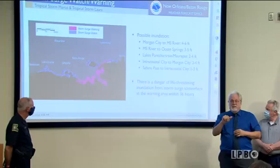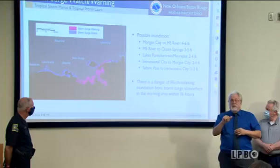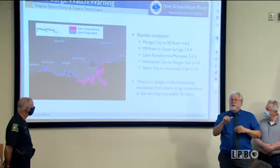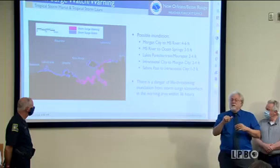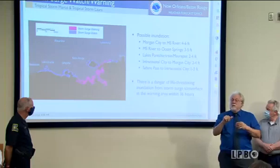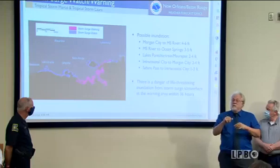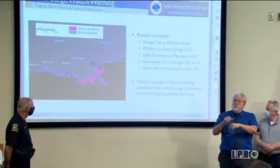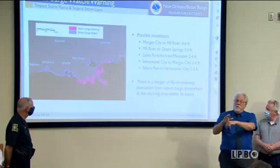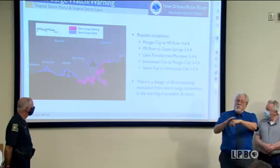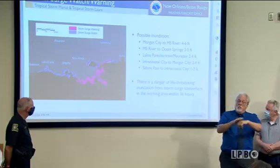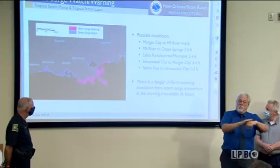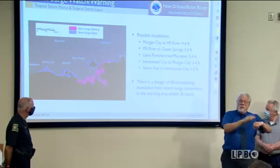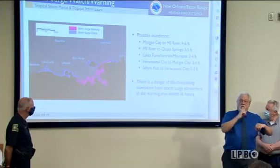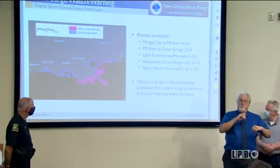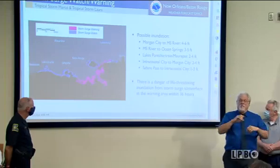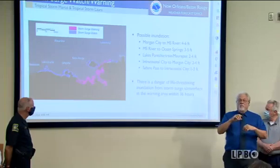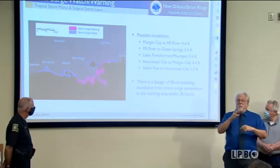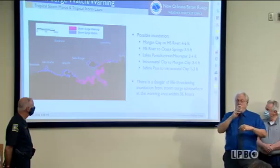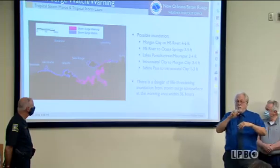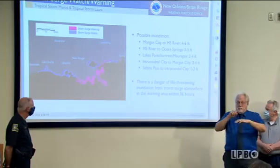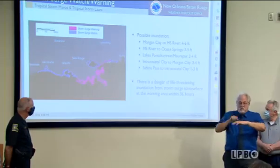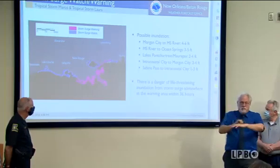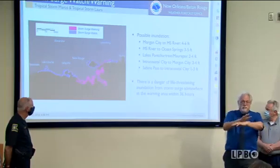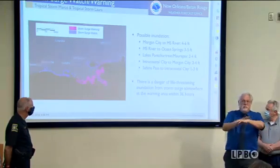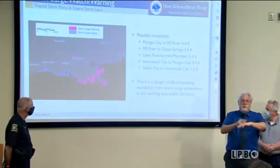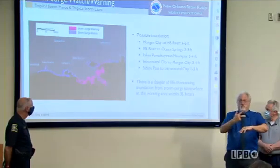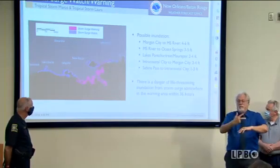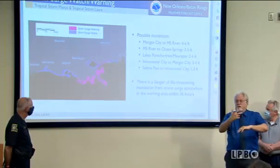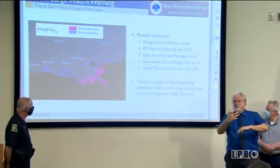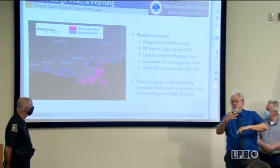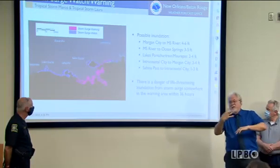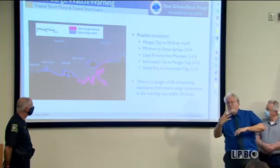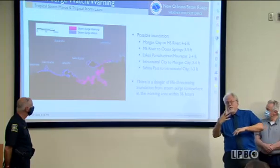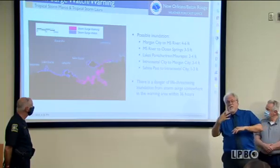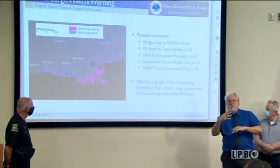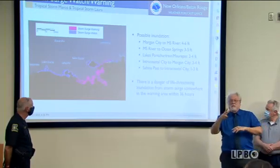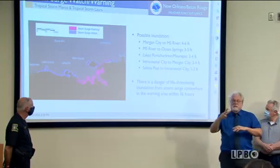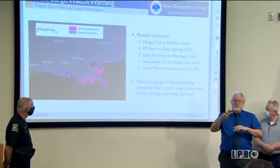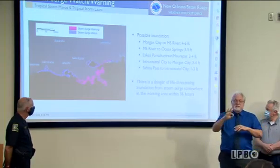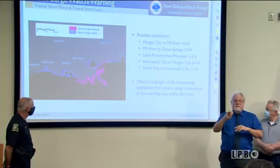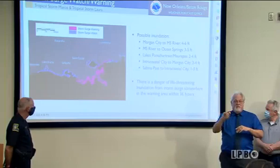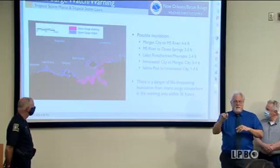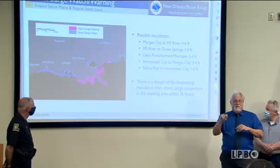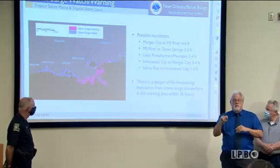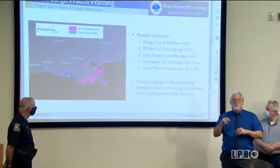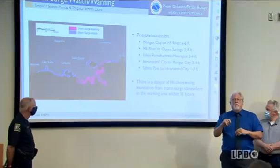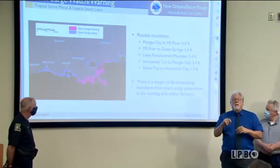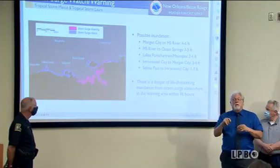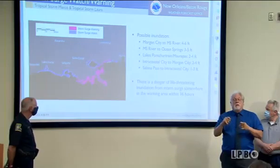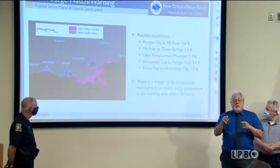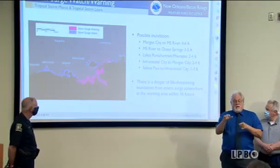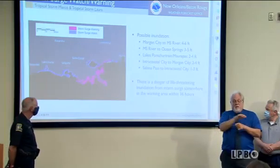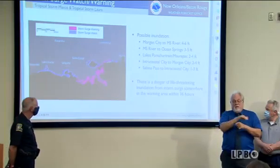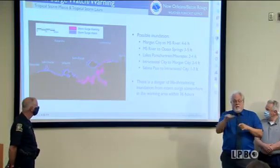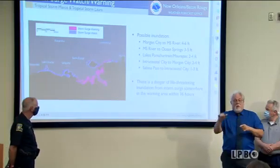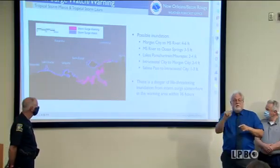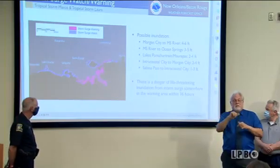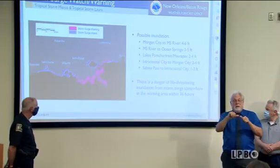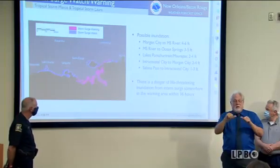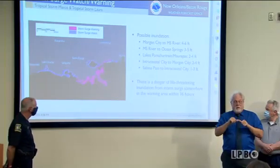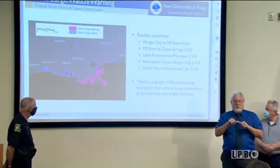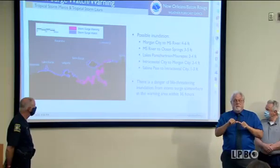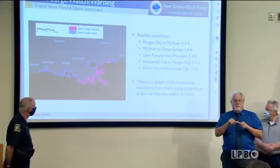storm surge warning. Anywhere from 3 to 5 or 4 to 6 feet of storm surge is likely. Outside of those areas, 2 to